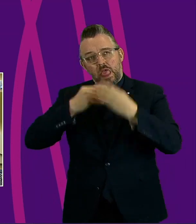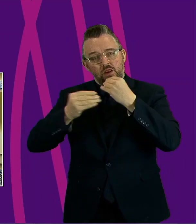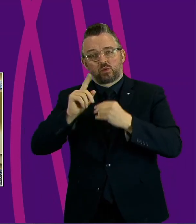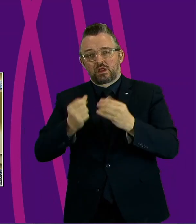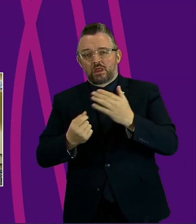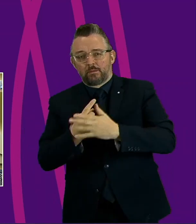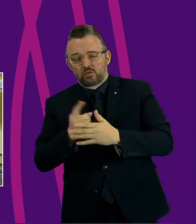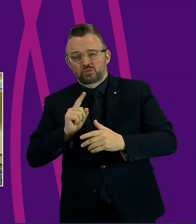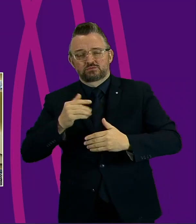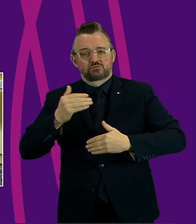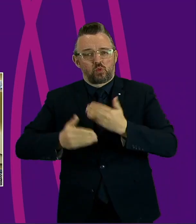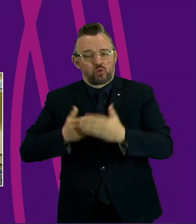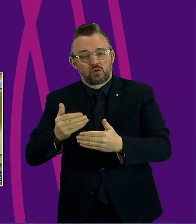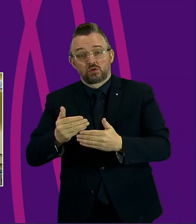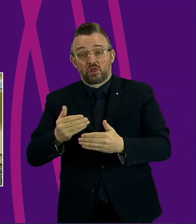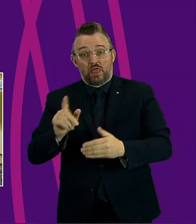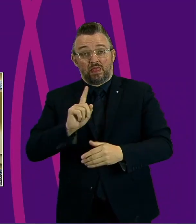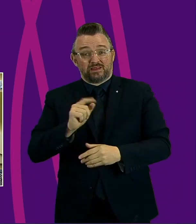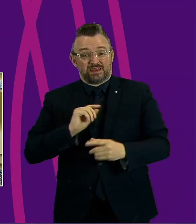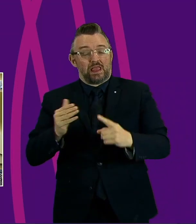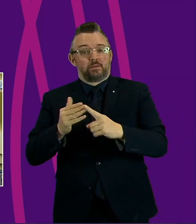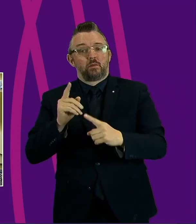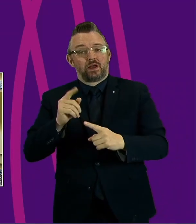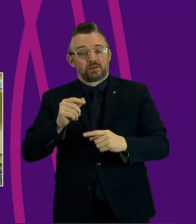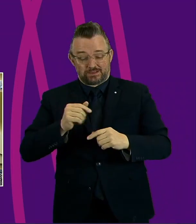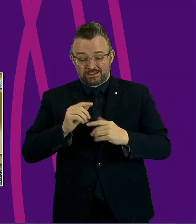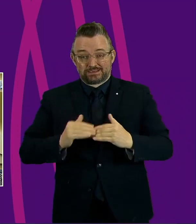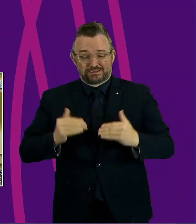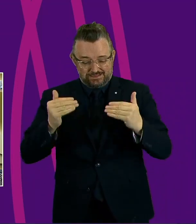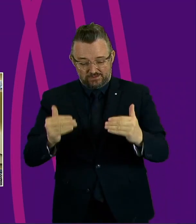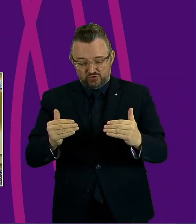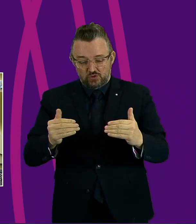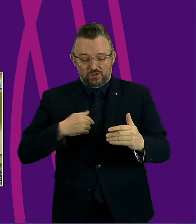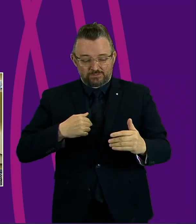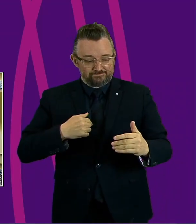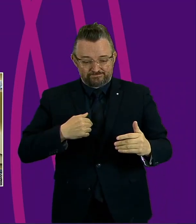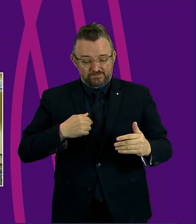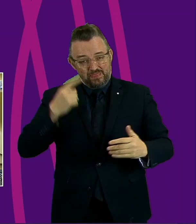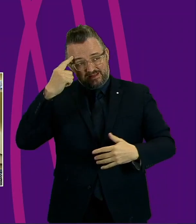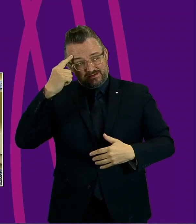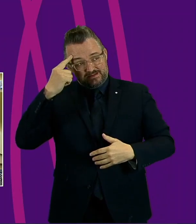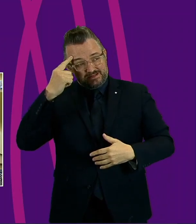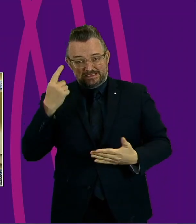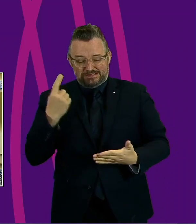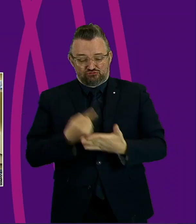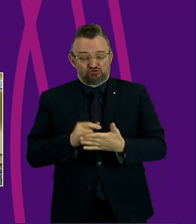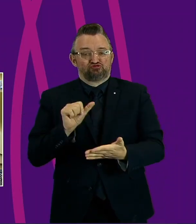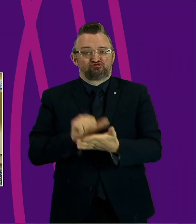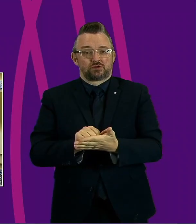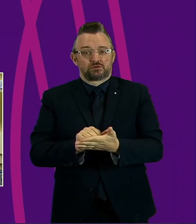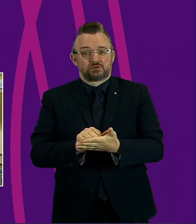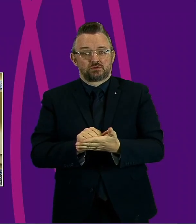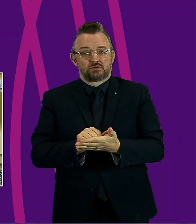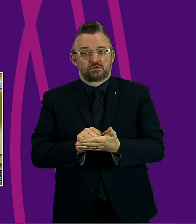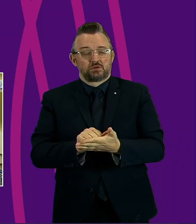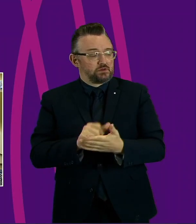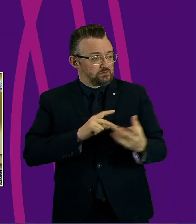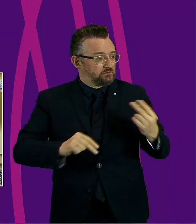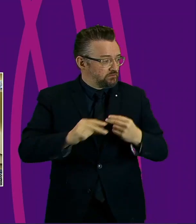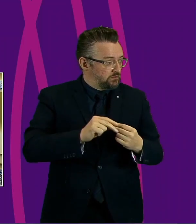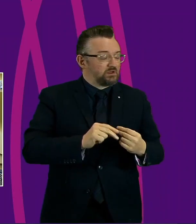learn as we go along, but at every stage we take the decisions that we think are best and we take those decisions for the